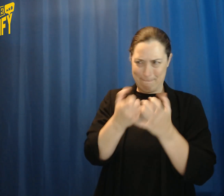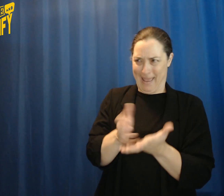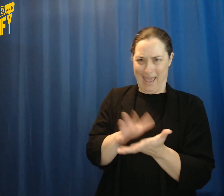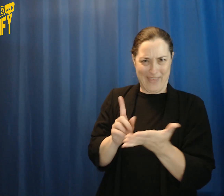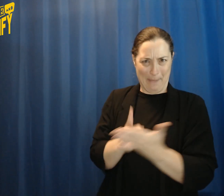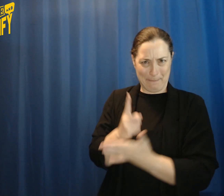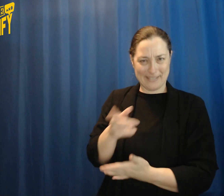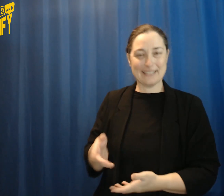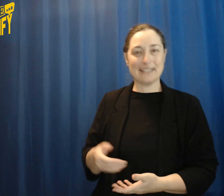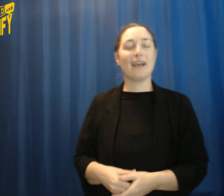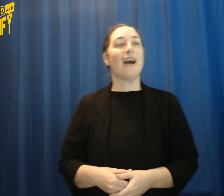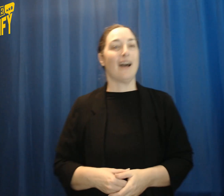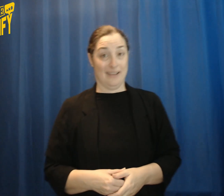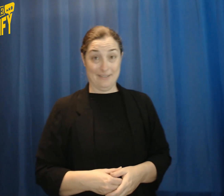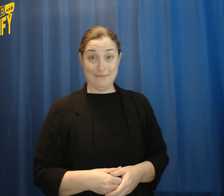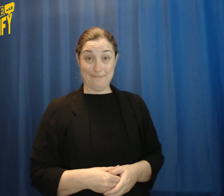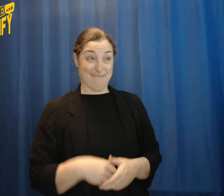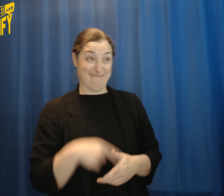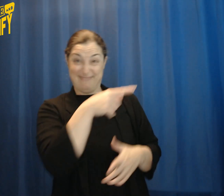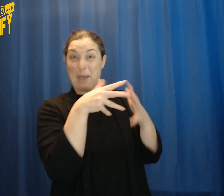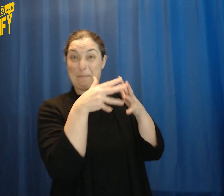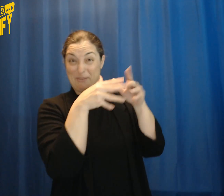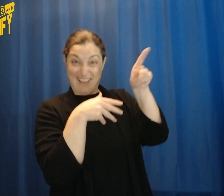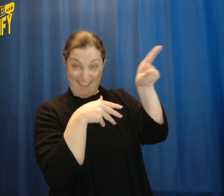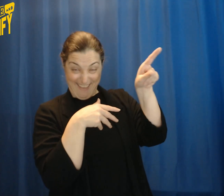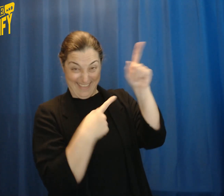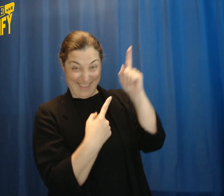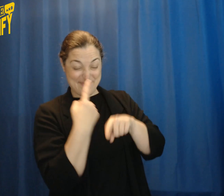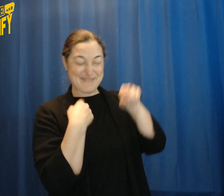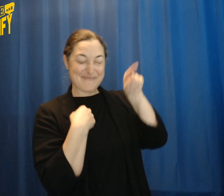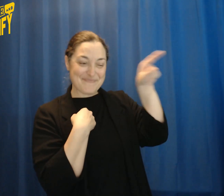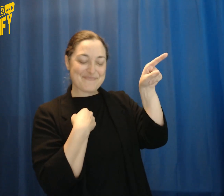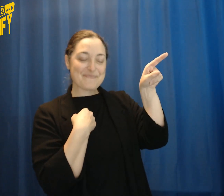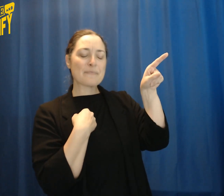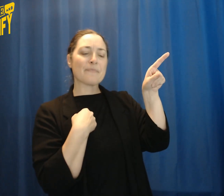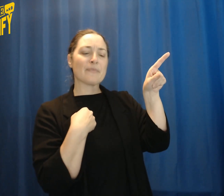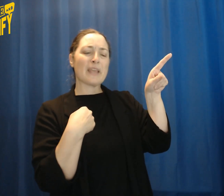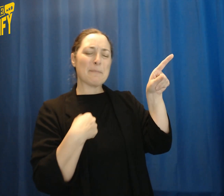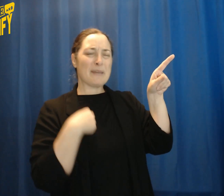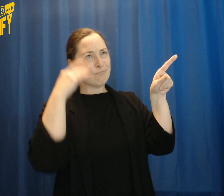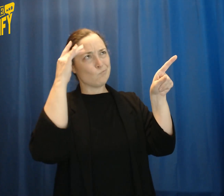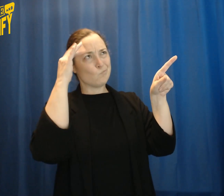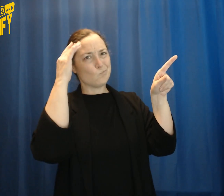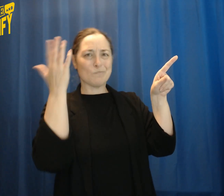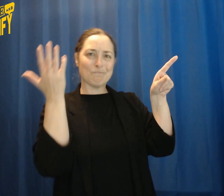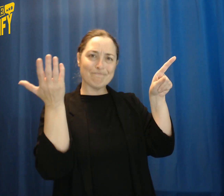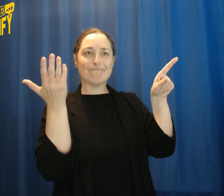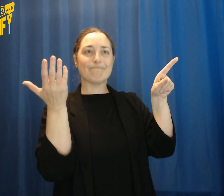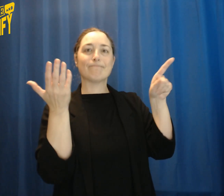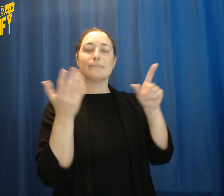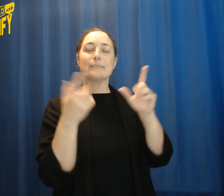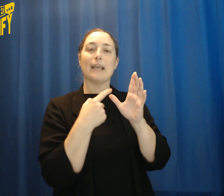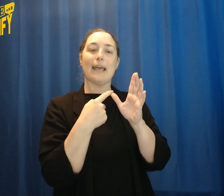came about when I was in the States, actually, and I thought about places where artists with a disability can